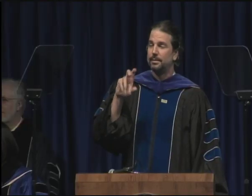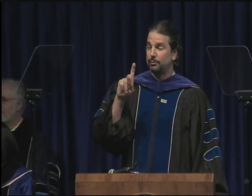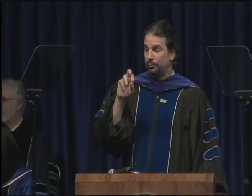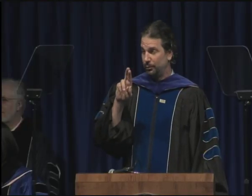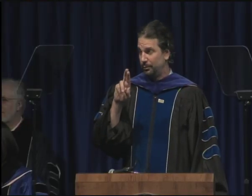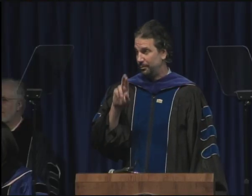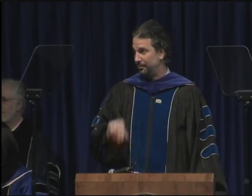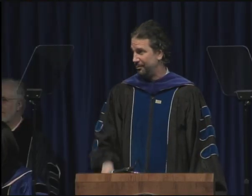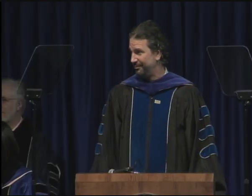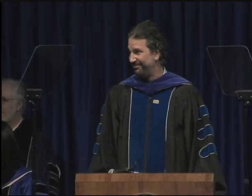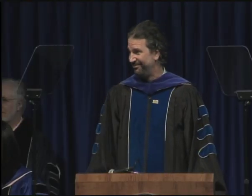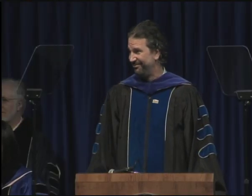Amelia Becker.